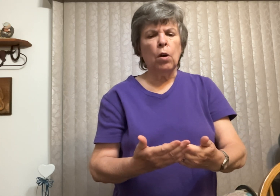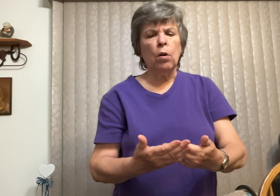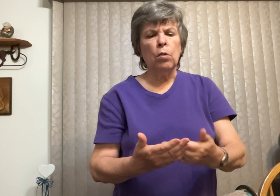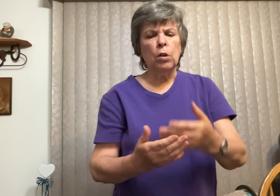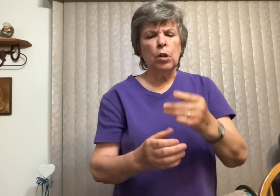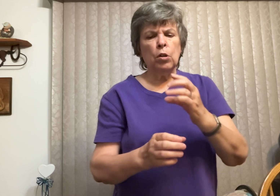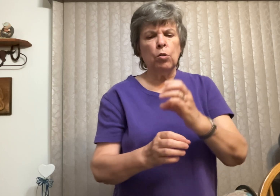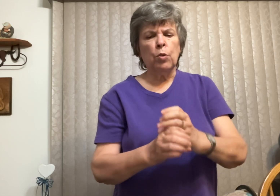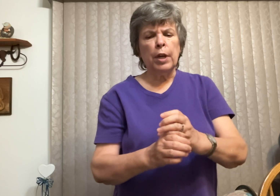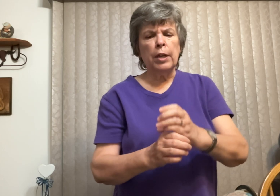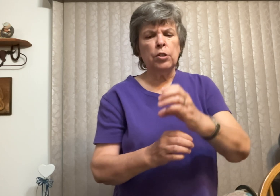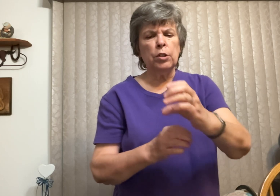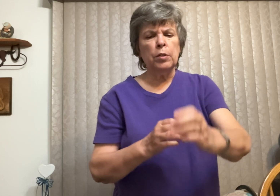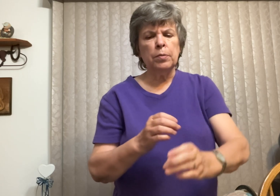all creation.